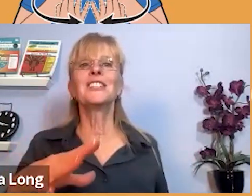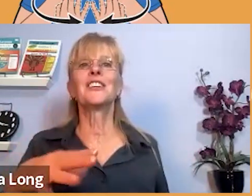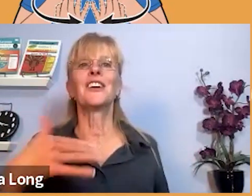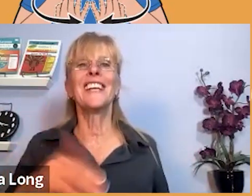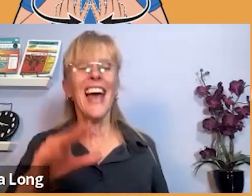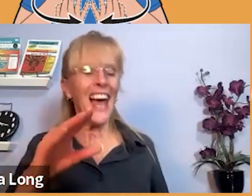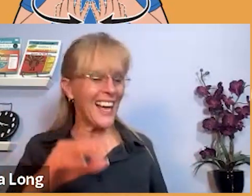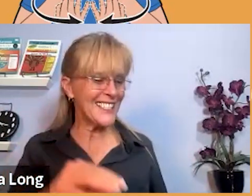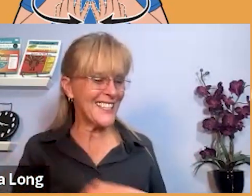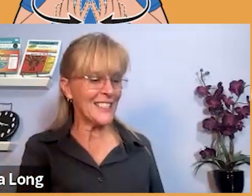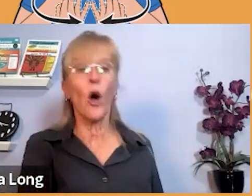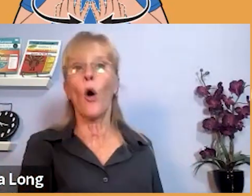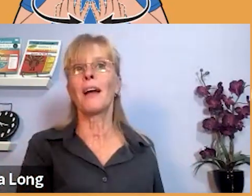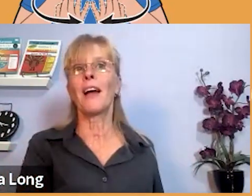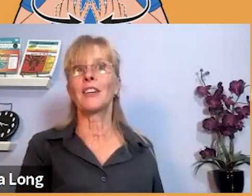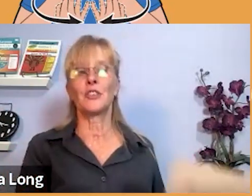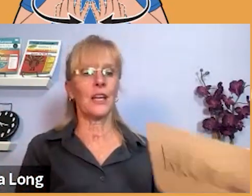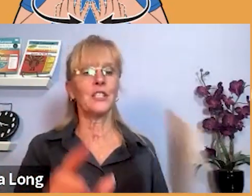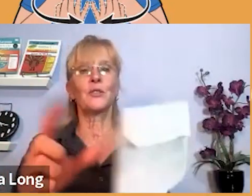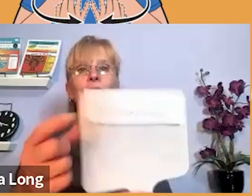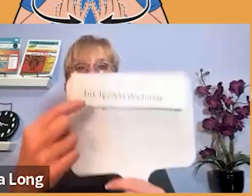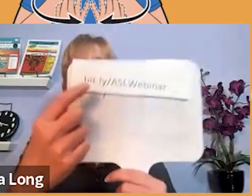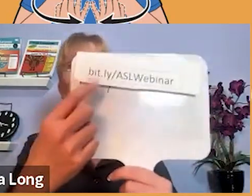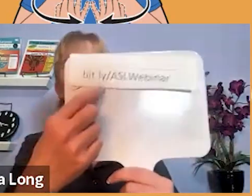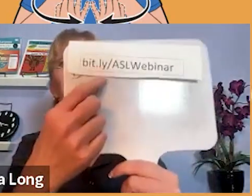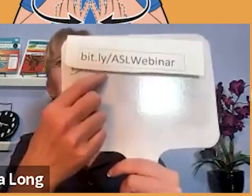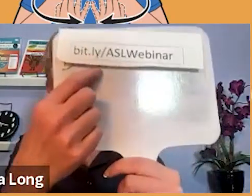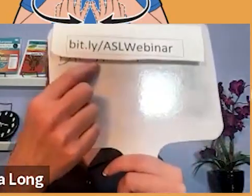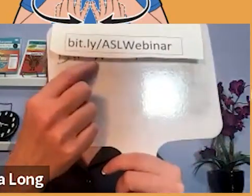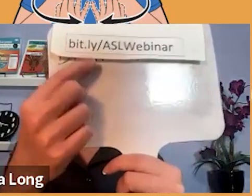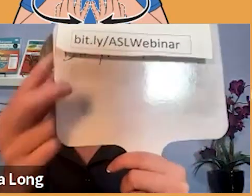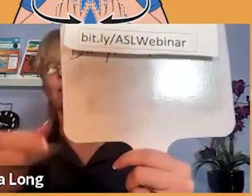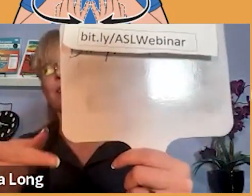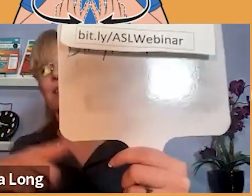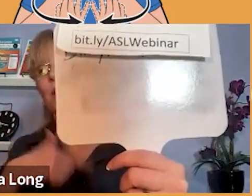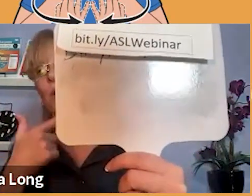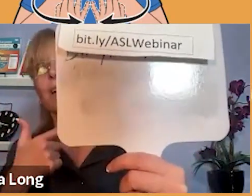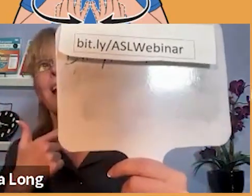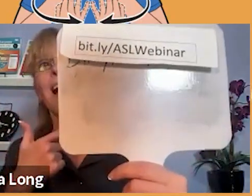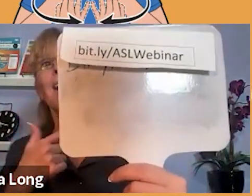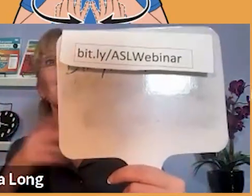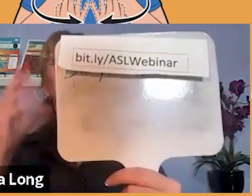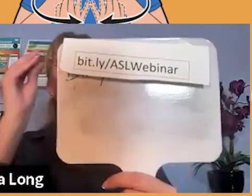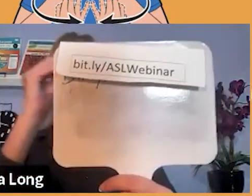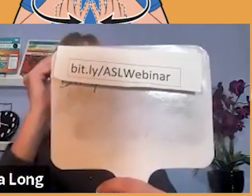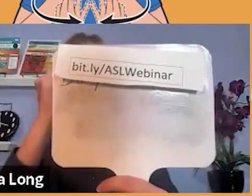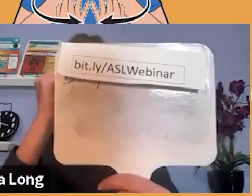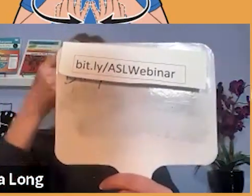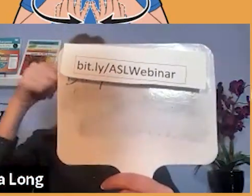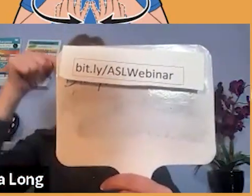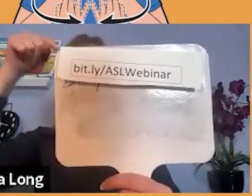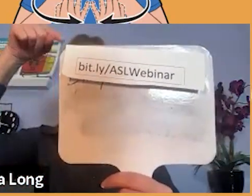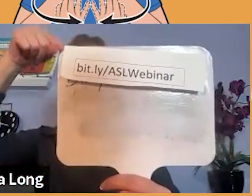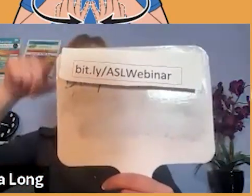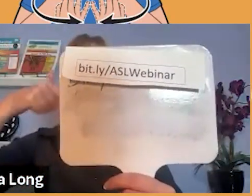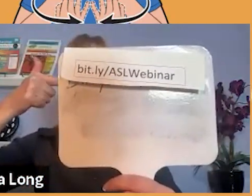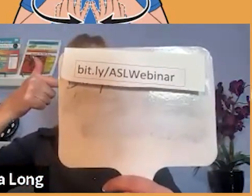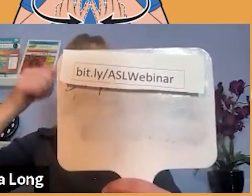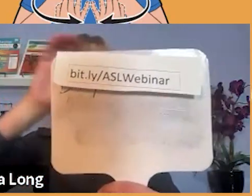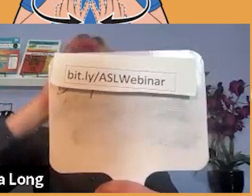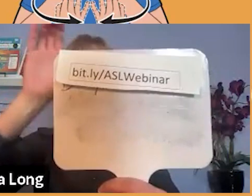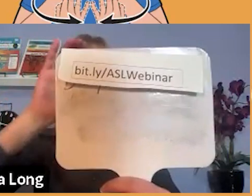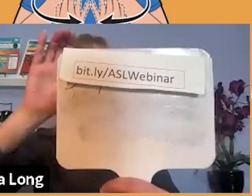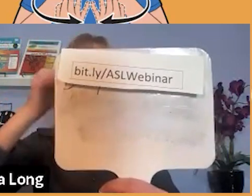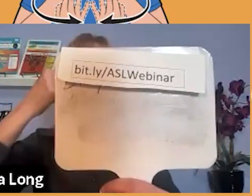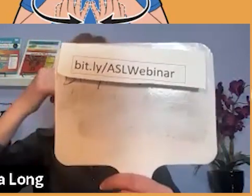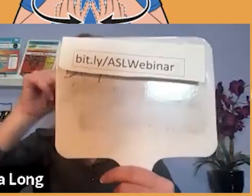DHH teacher. Yes, yes. Oh my gosh, you got to join us here, okay? Join us here. We're live. A lot more is happening on our